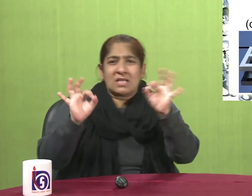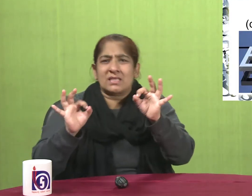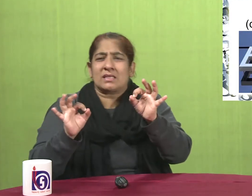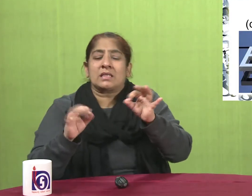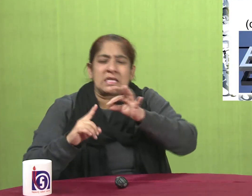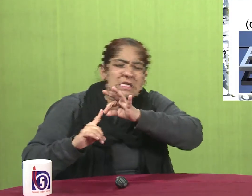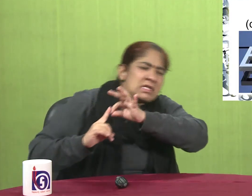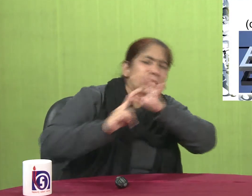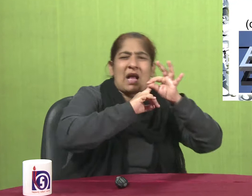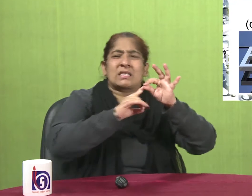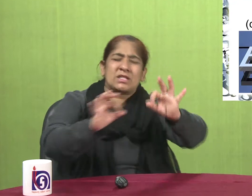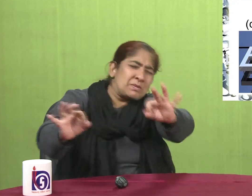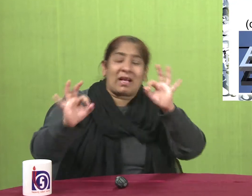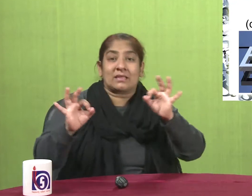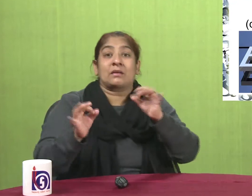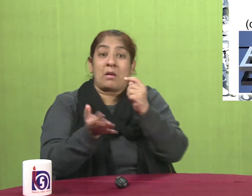Specialized bank.